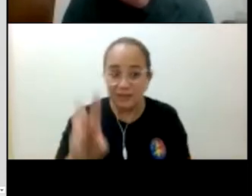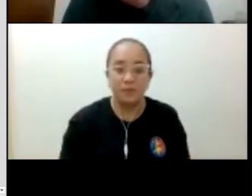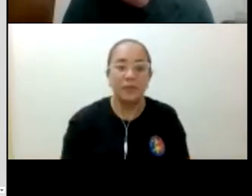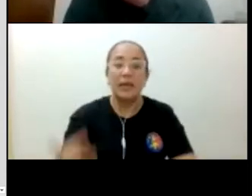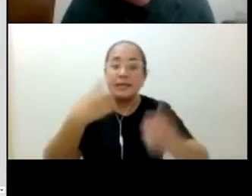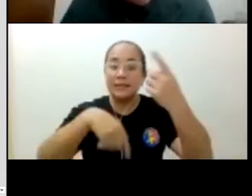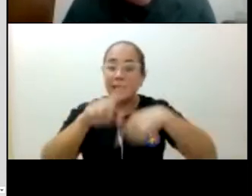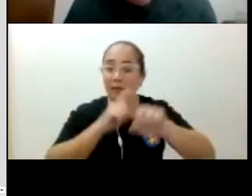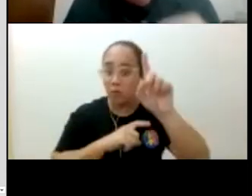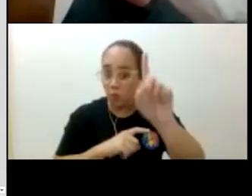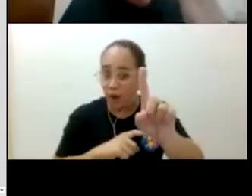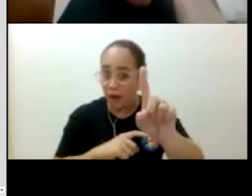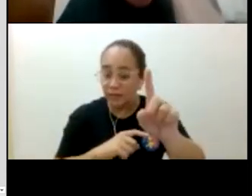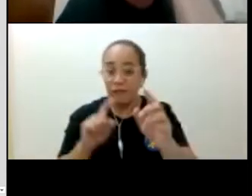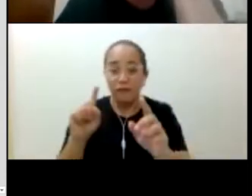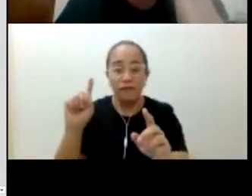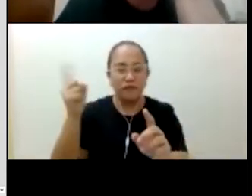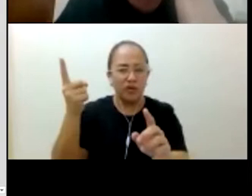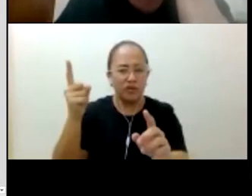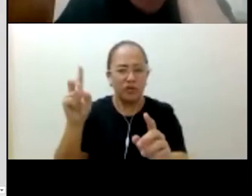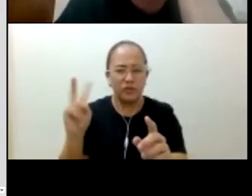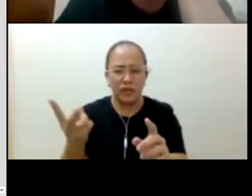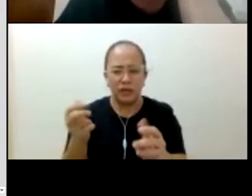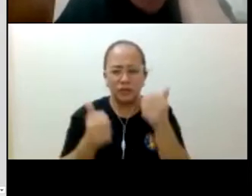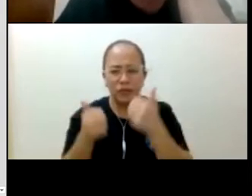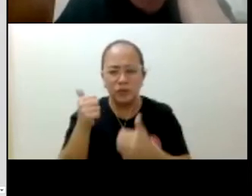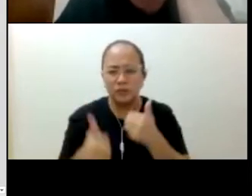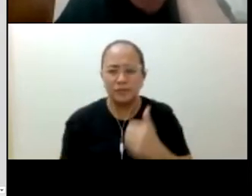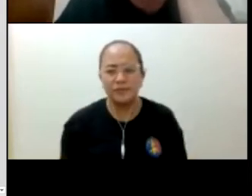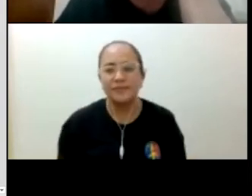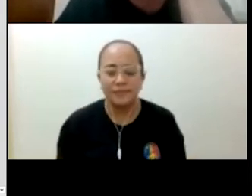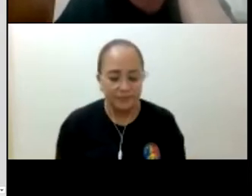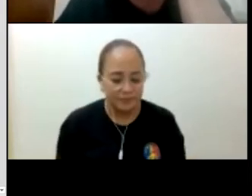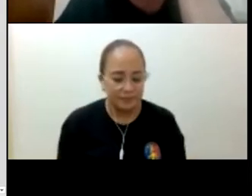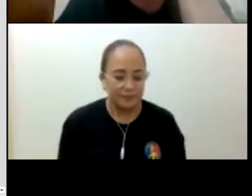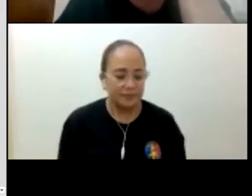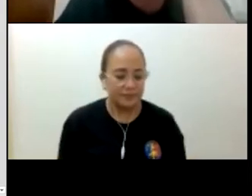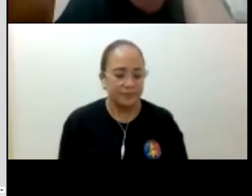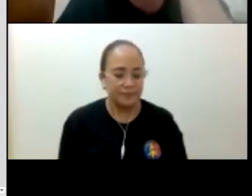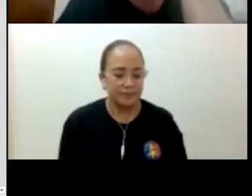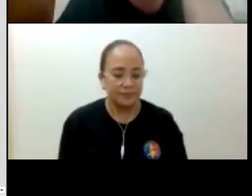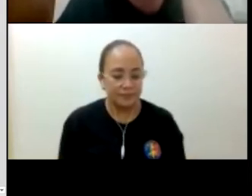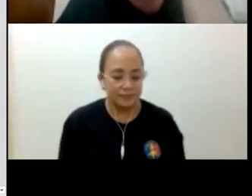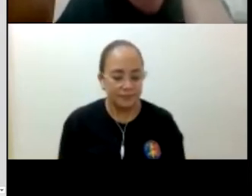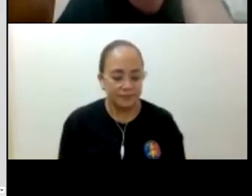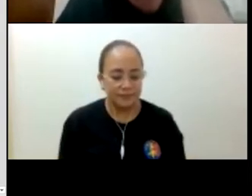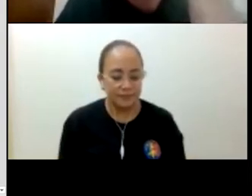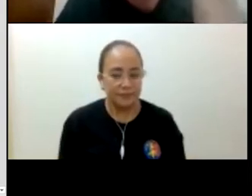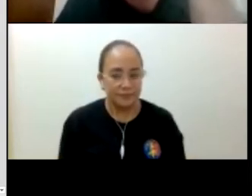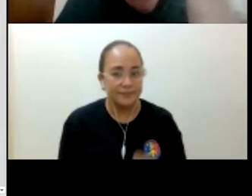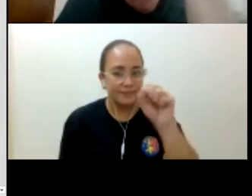should occur first or second? A. A. Sign 1 should occur